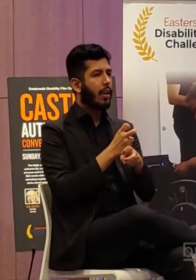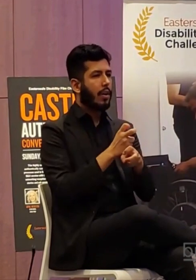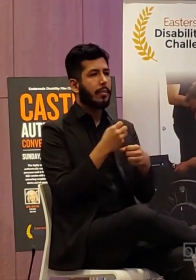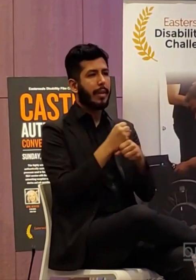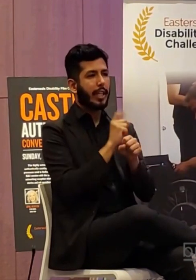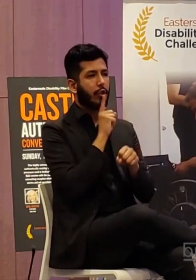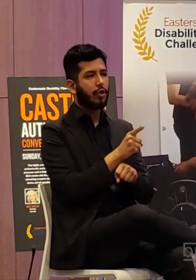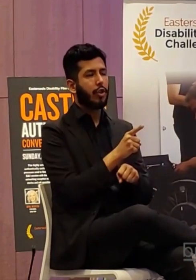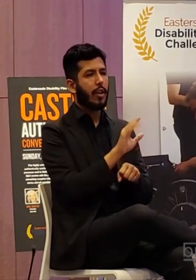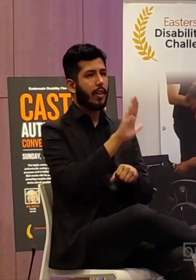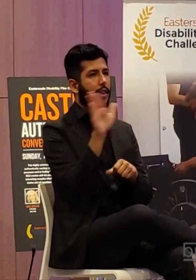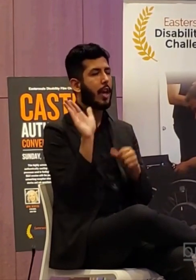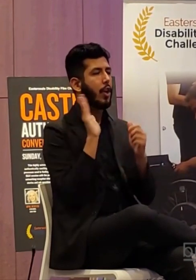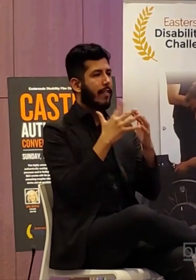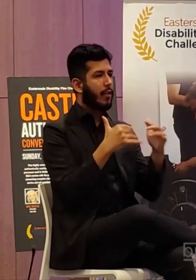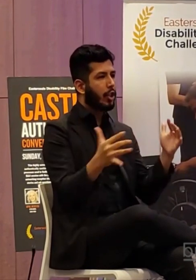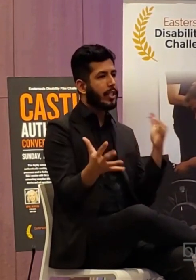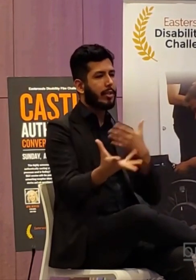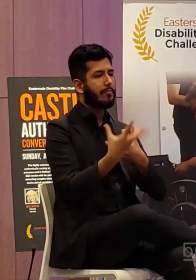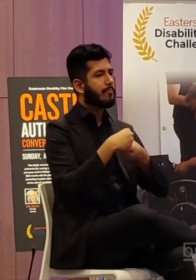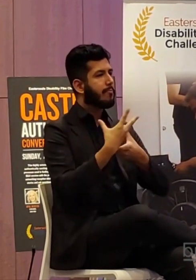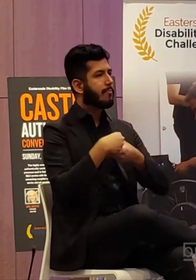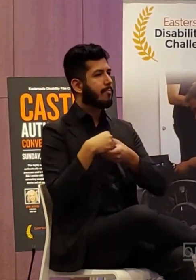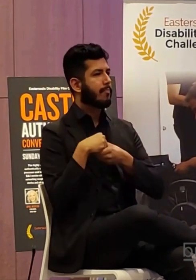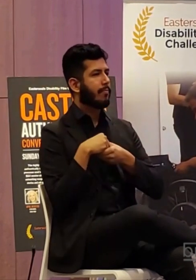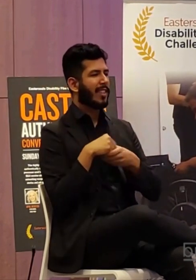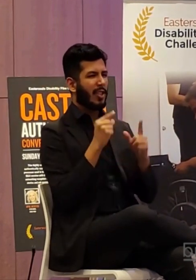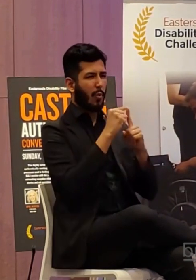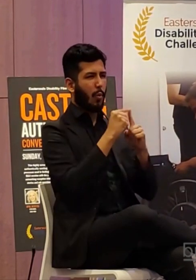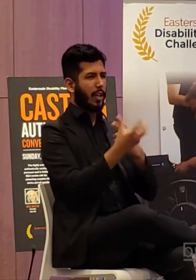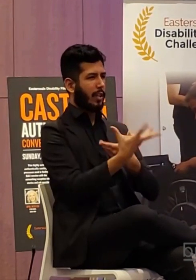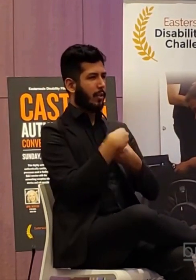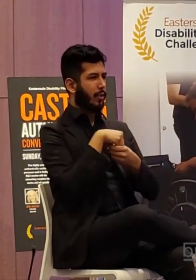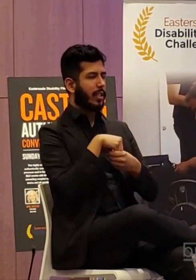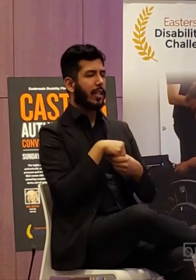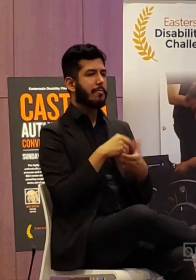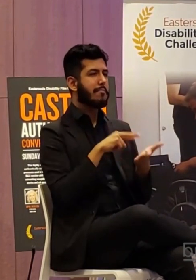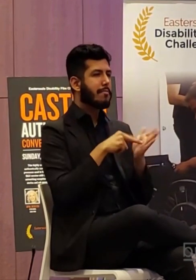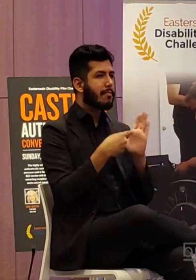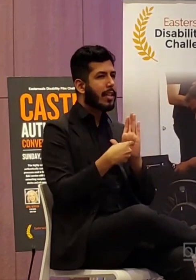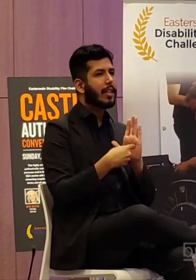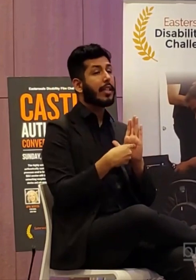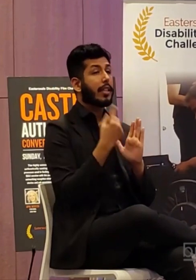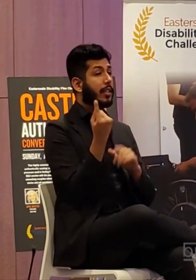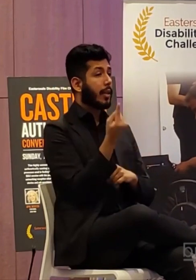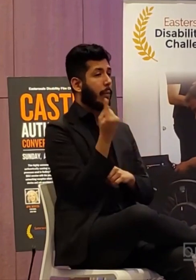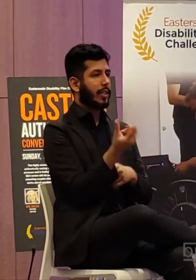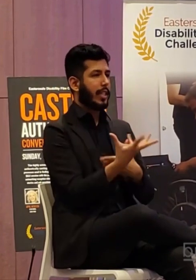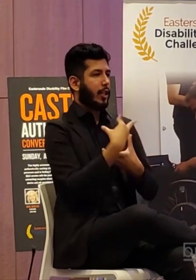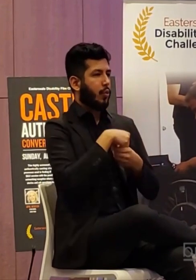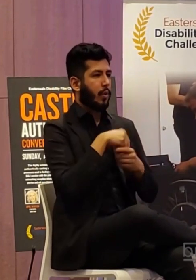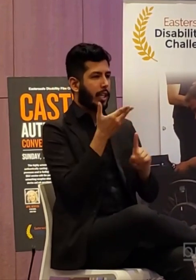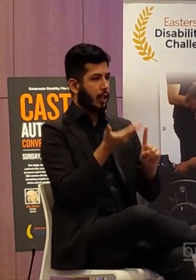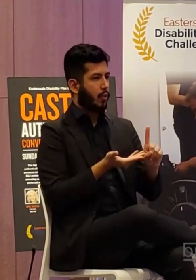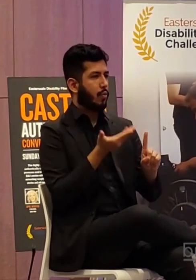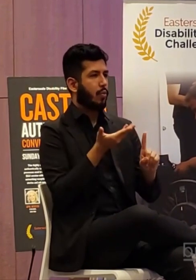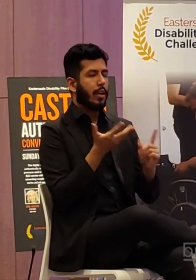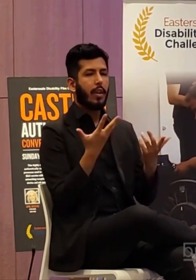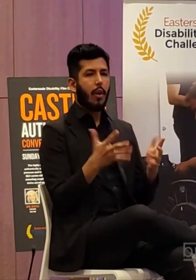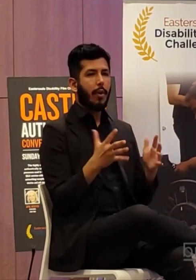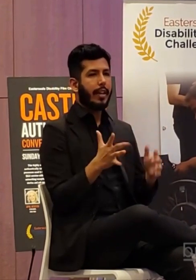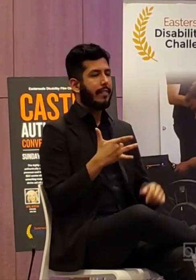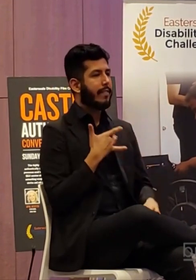diverse. The word inclusion to me means that someone's including you, which already feels like